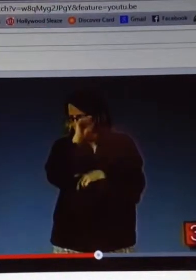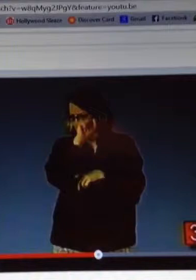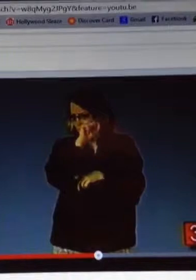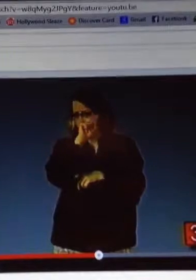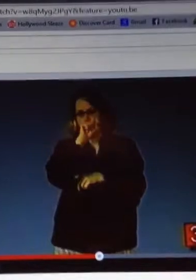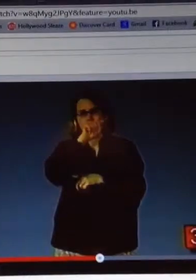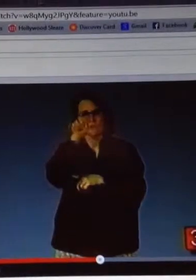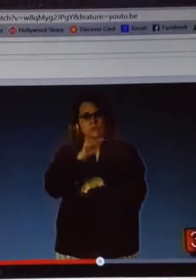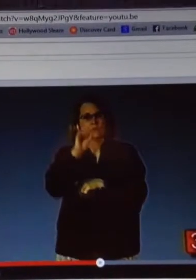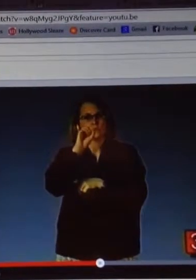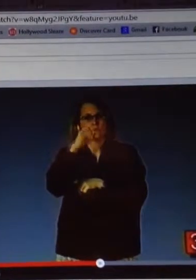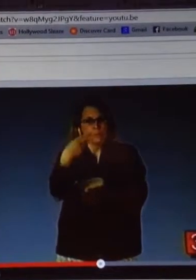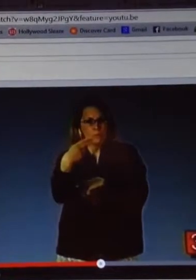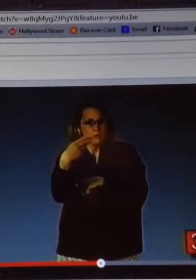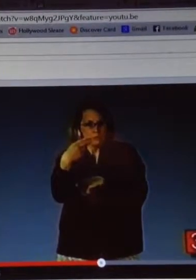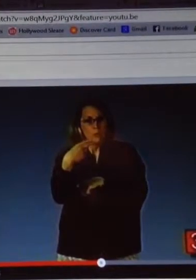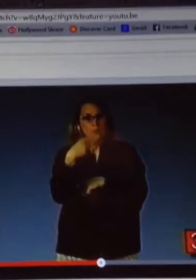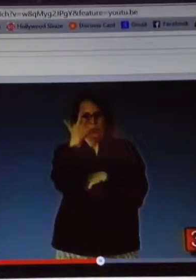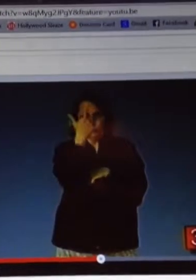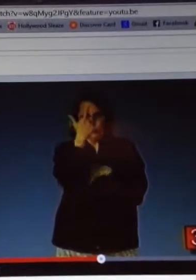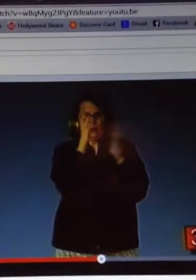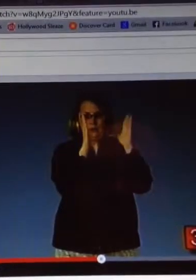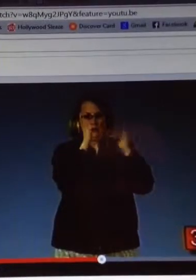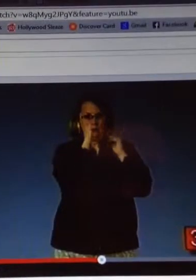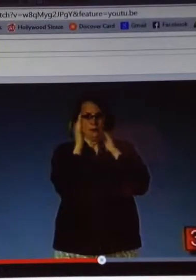was a cracker.